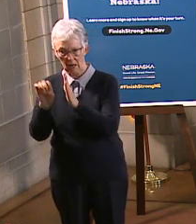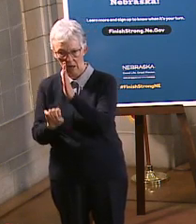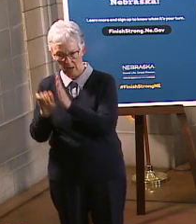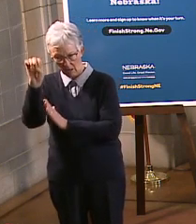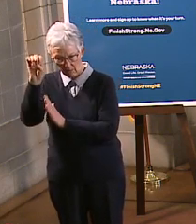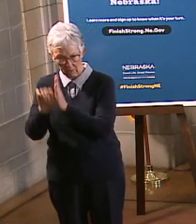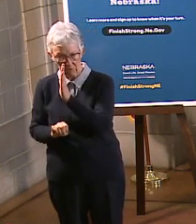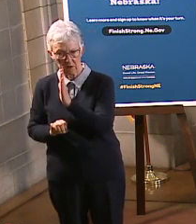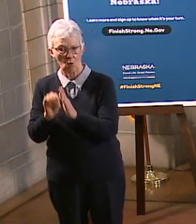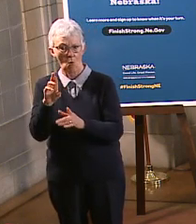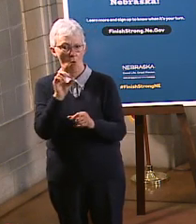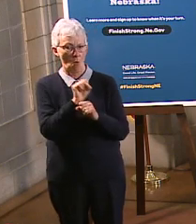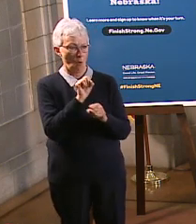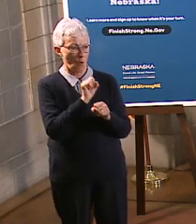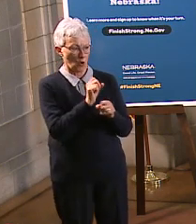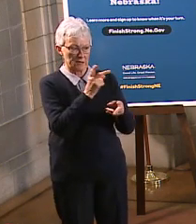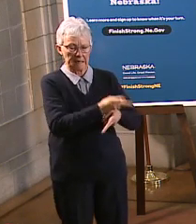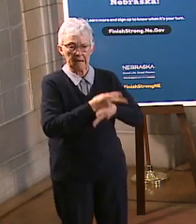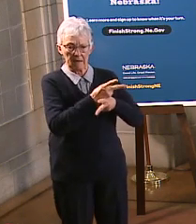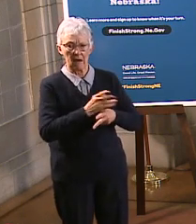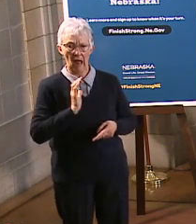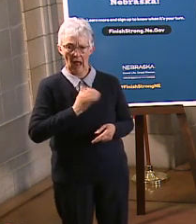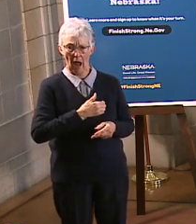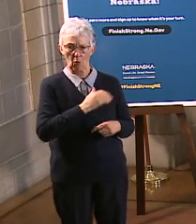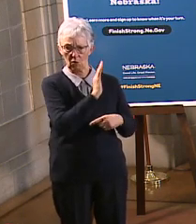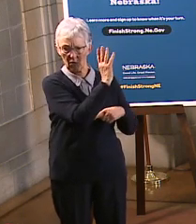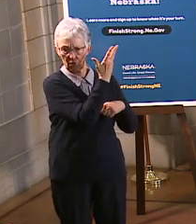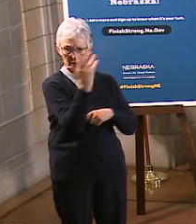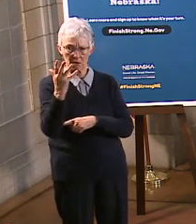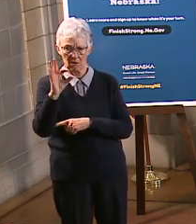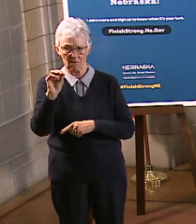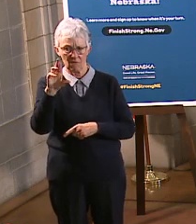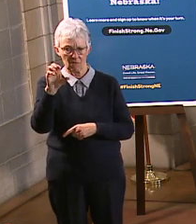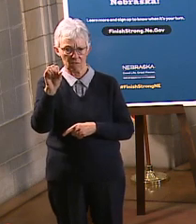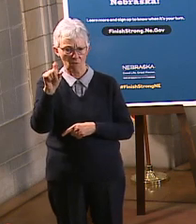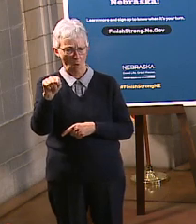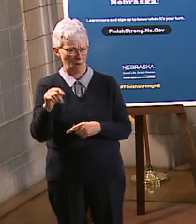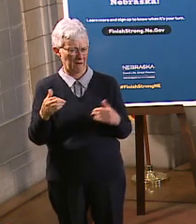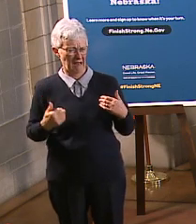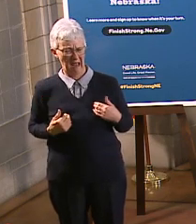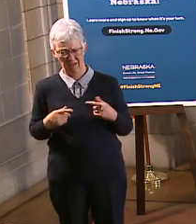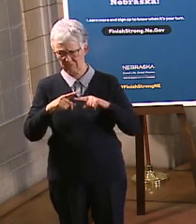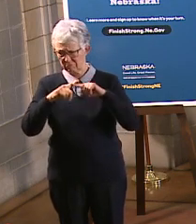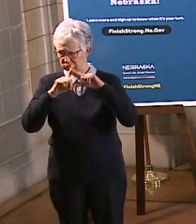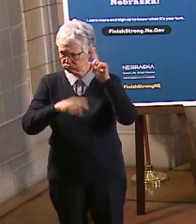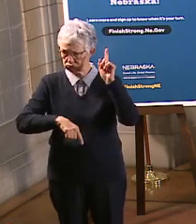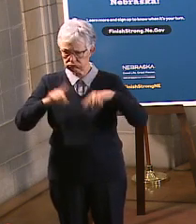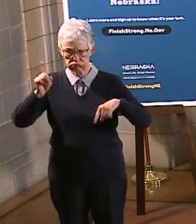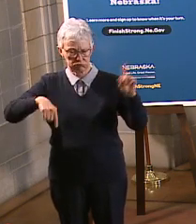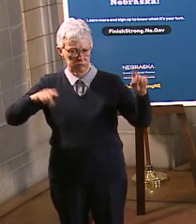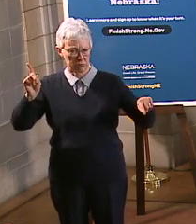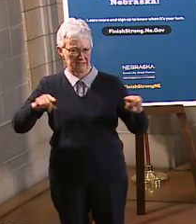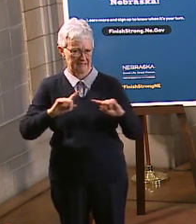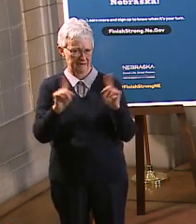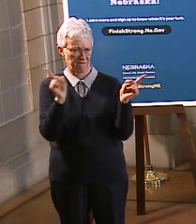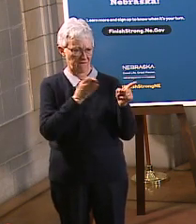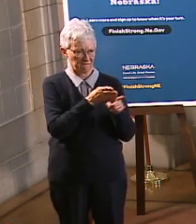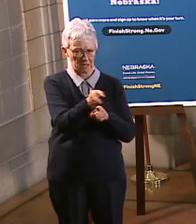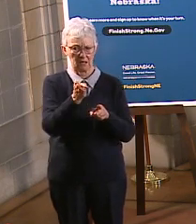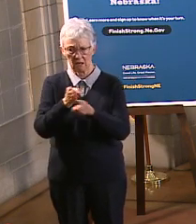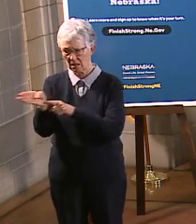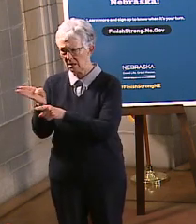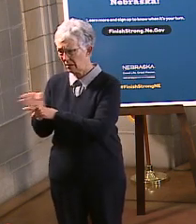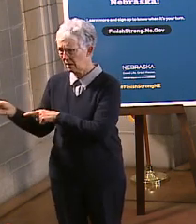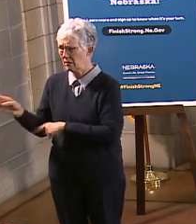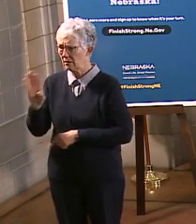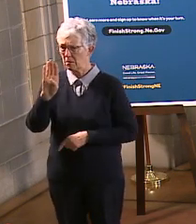mean, there's just so many different fields that are available to be able to get involved with agriculture, whether you're a botanist